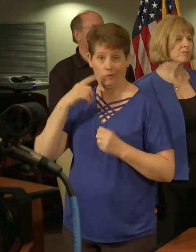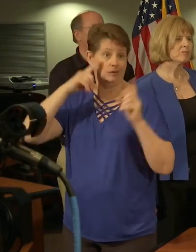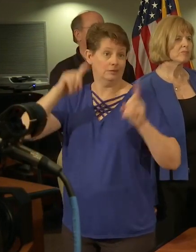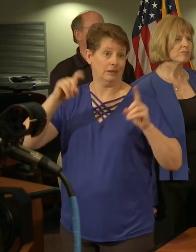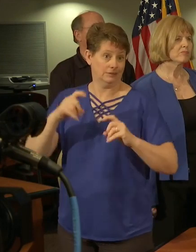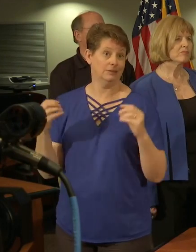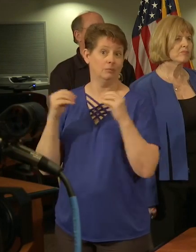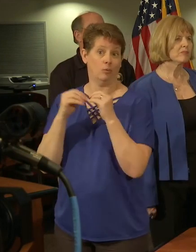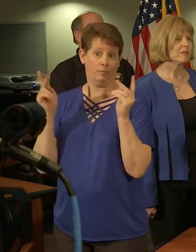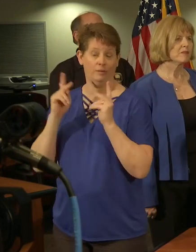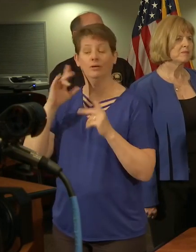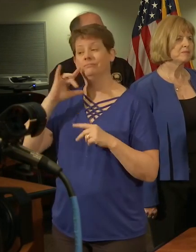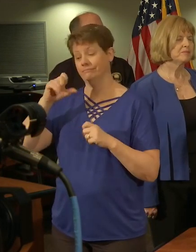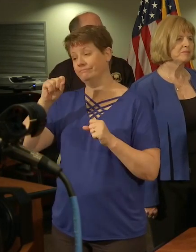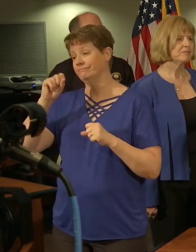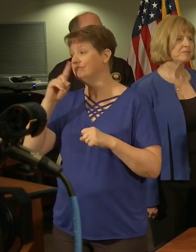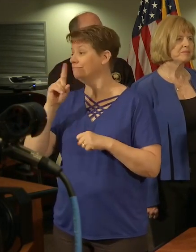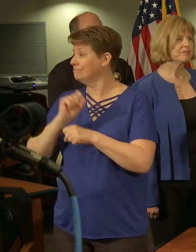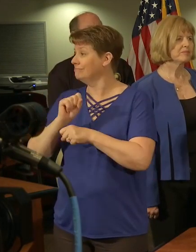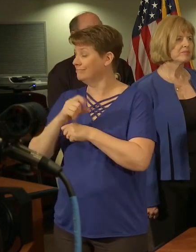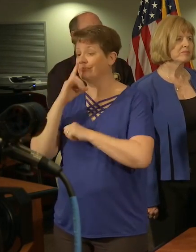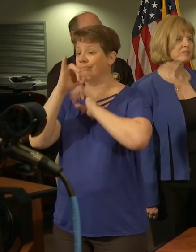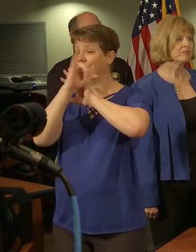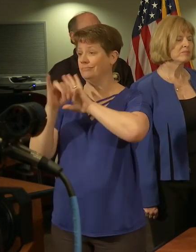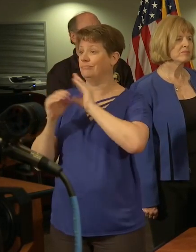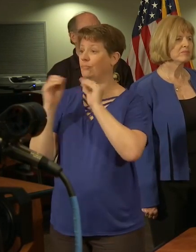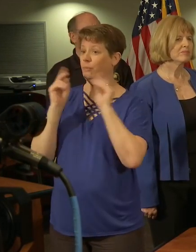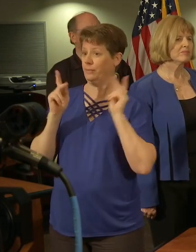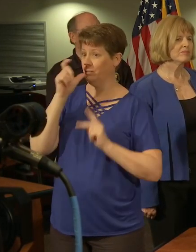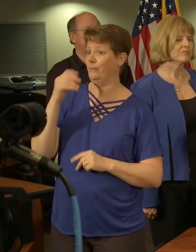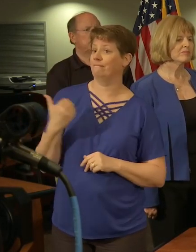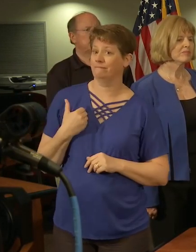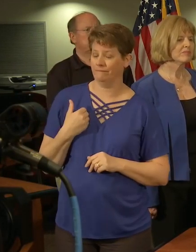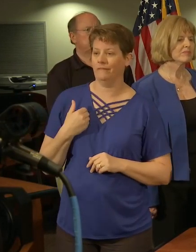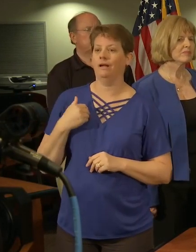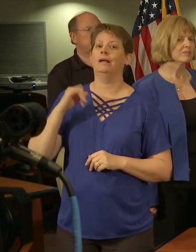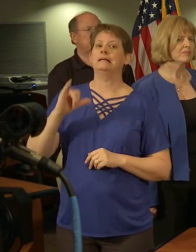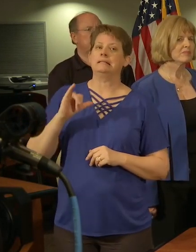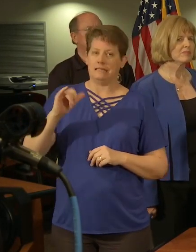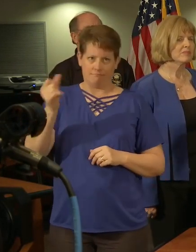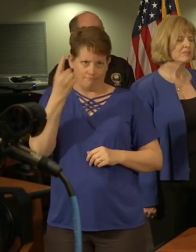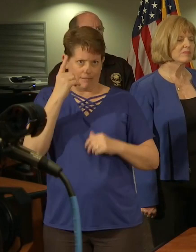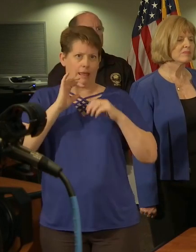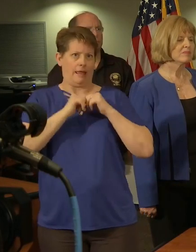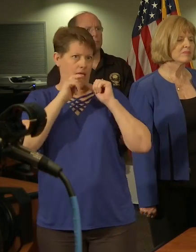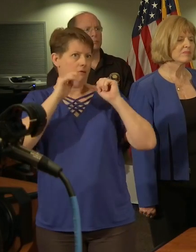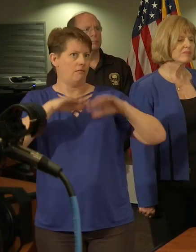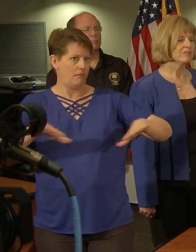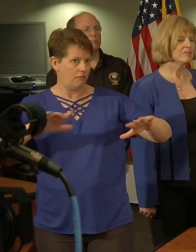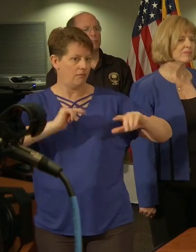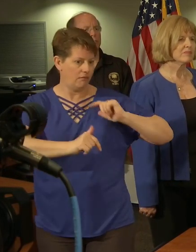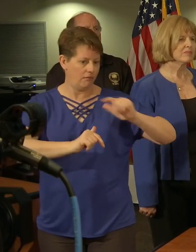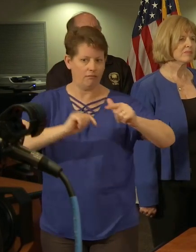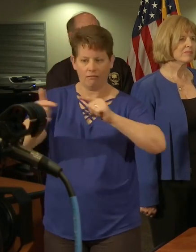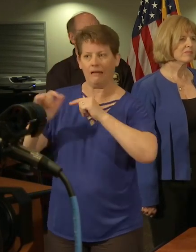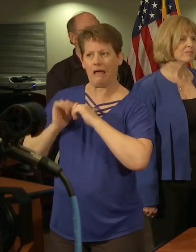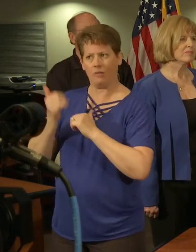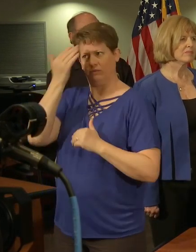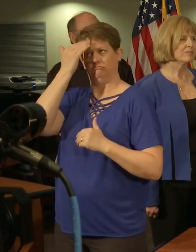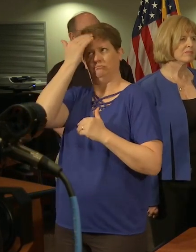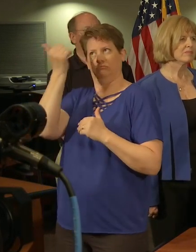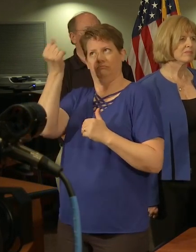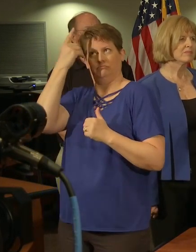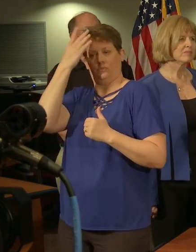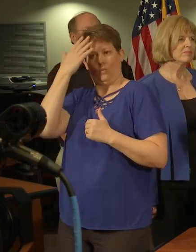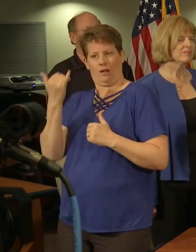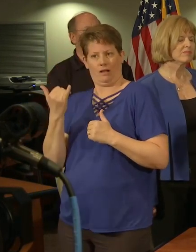more, and as expected, we are identifying more cases. We understand how the disease is spread from person to person, so that's